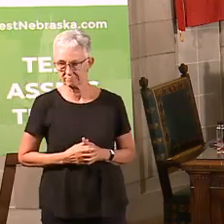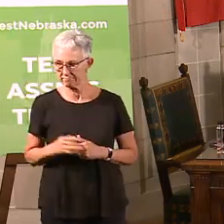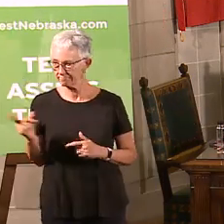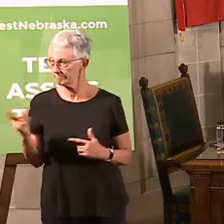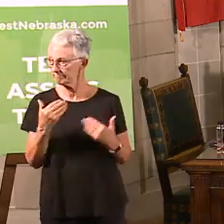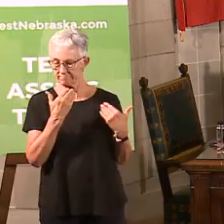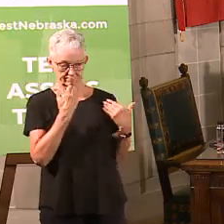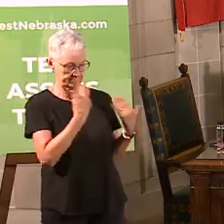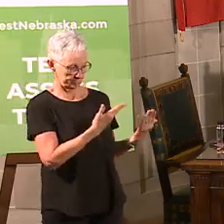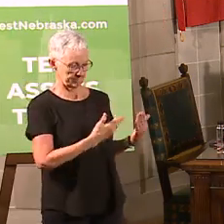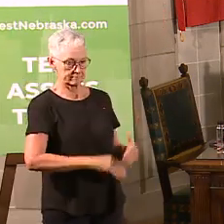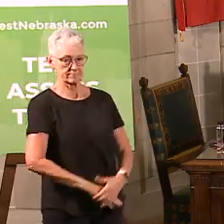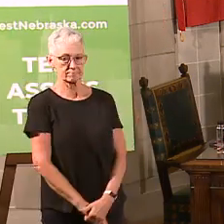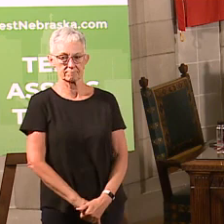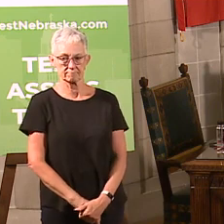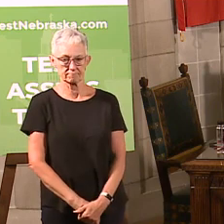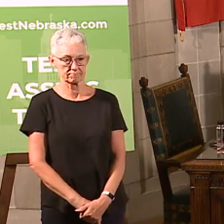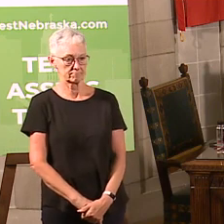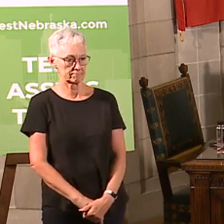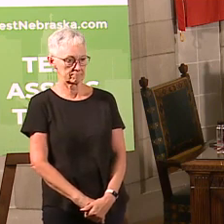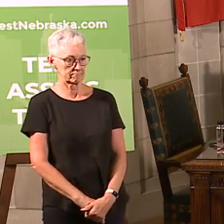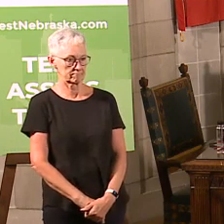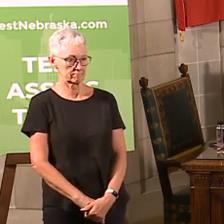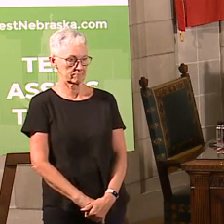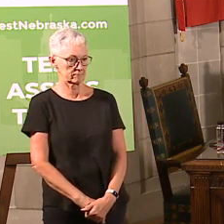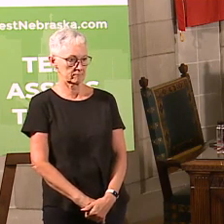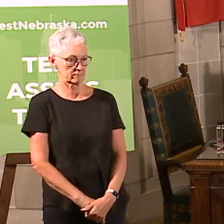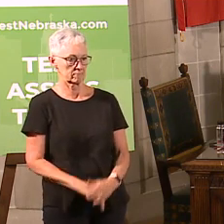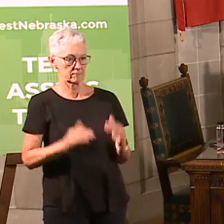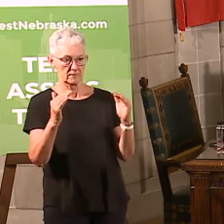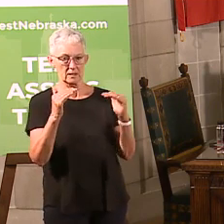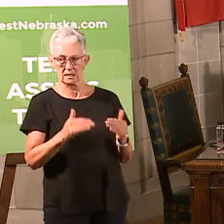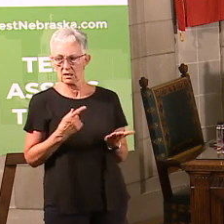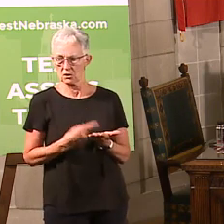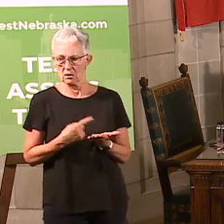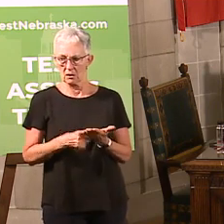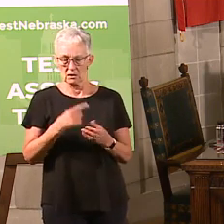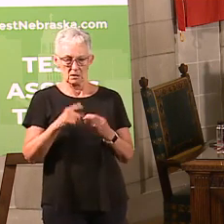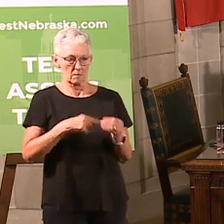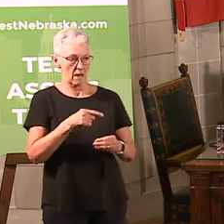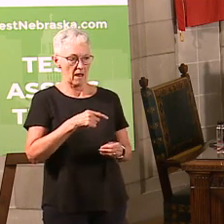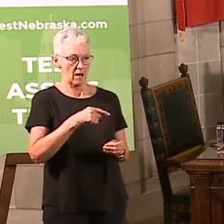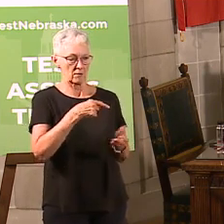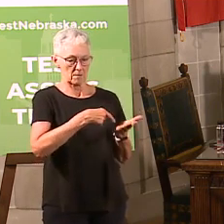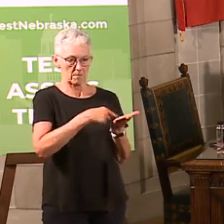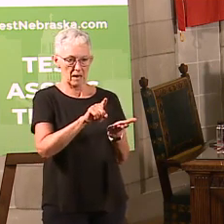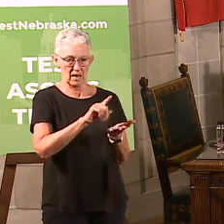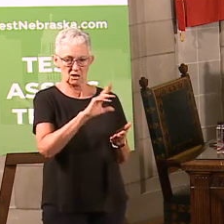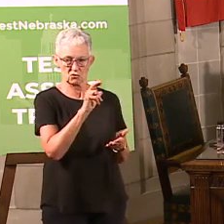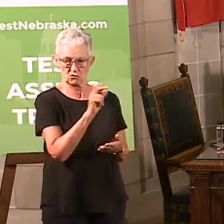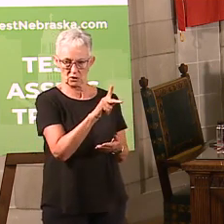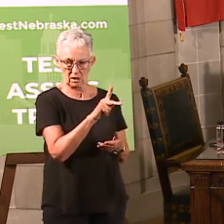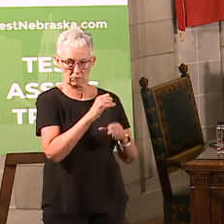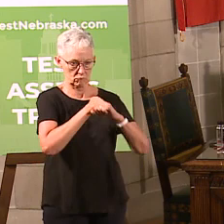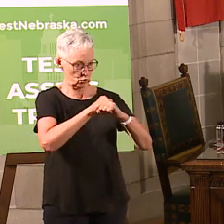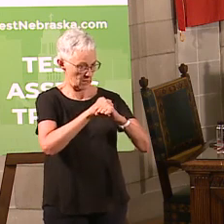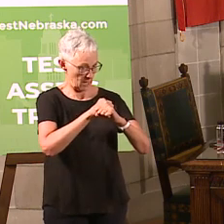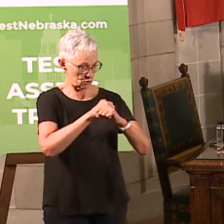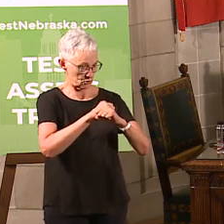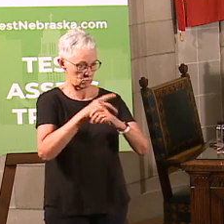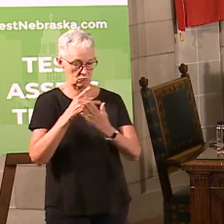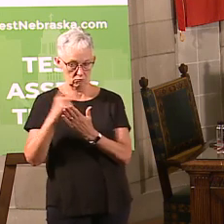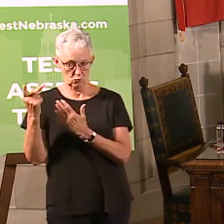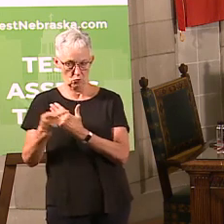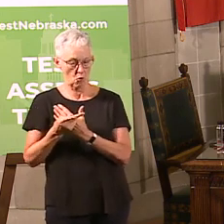right. Next, I want to talk just real briefly about the Paycheck Protection Program. That is the program the Small